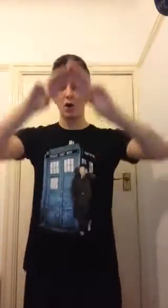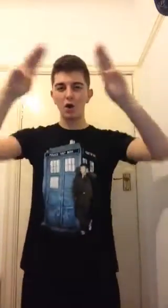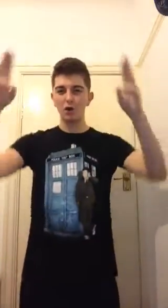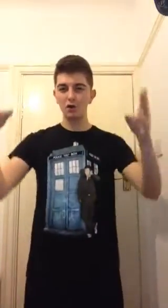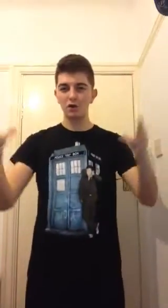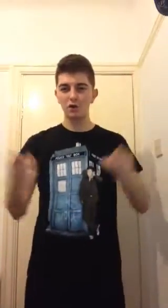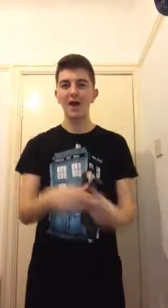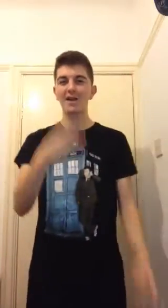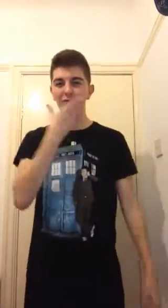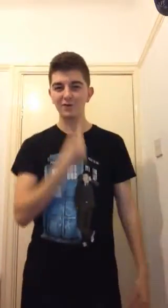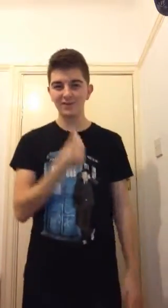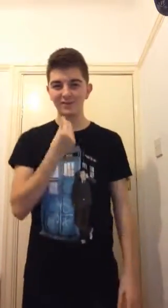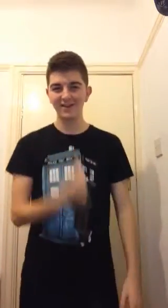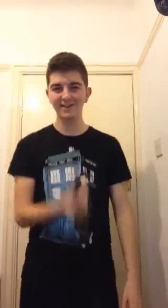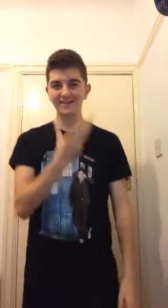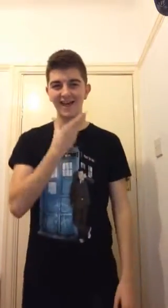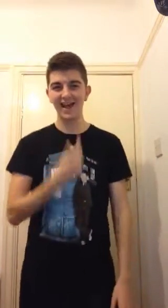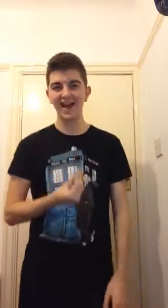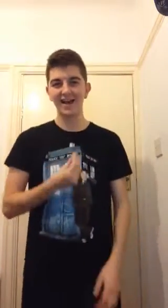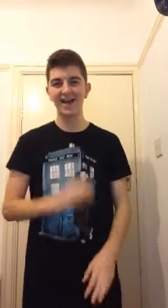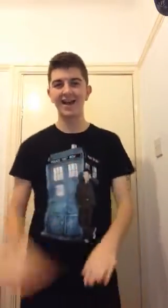world at christmas time